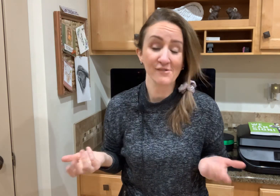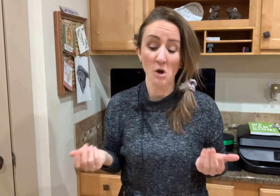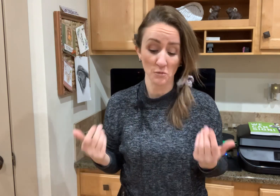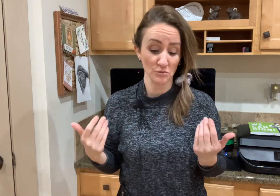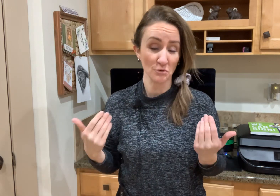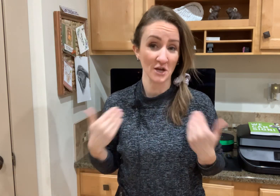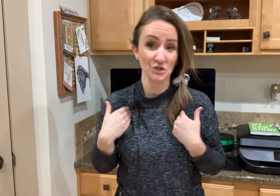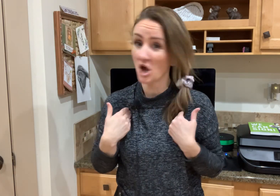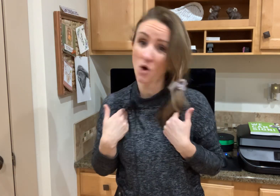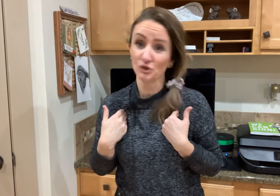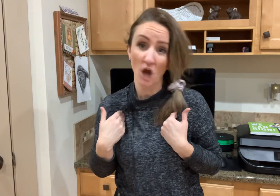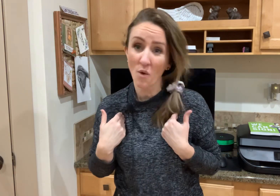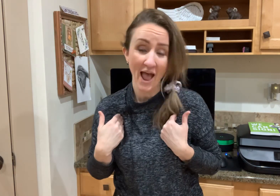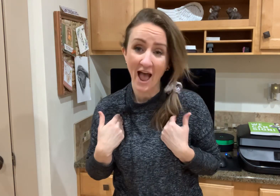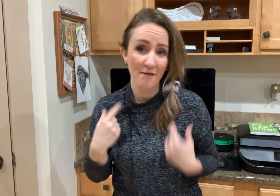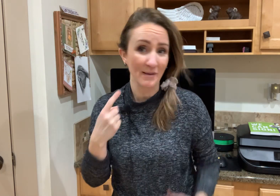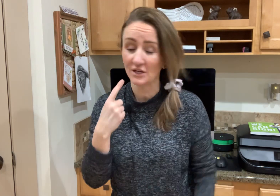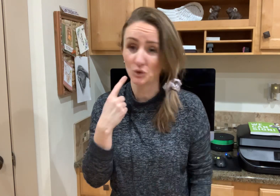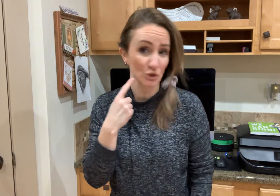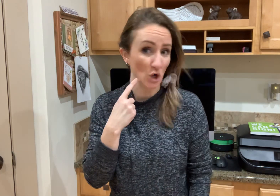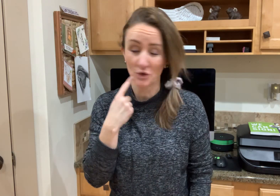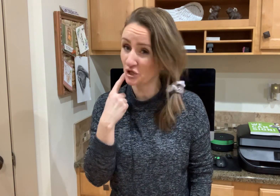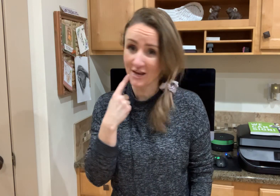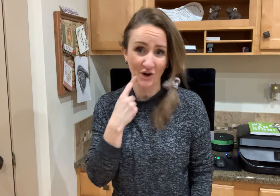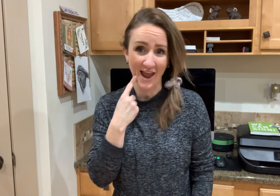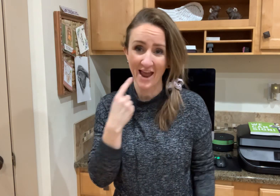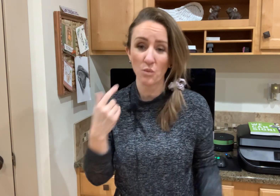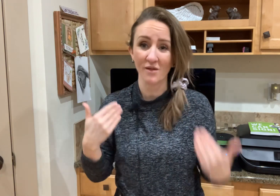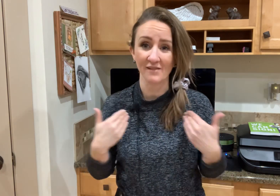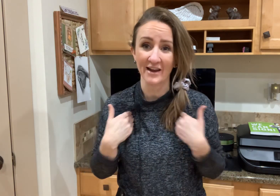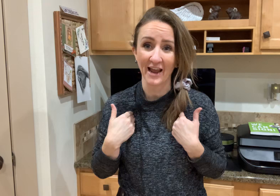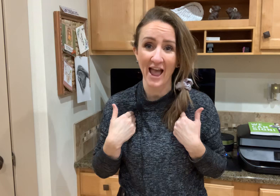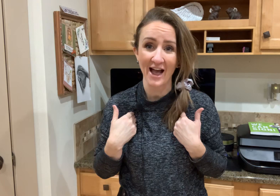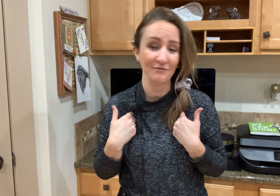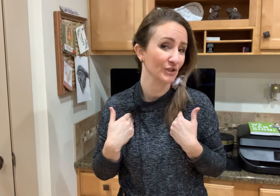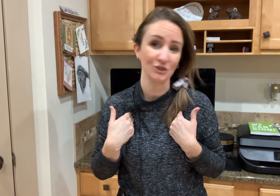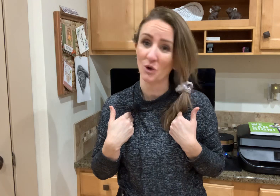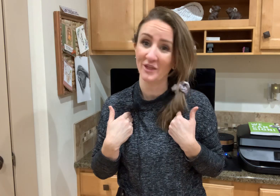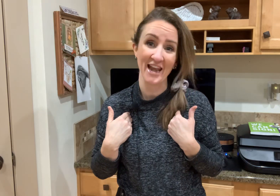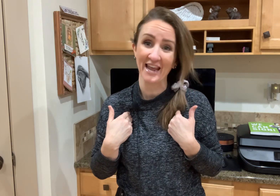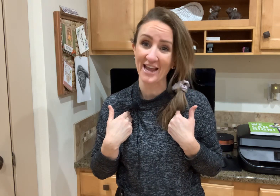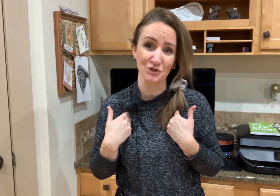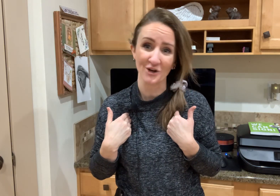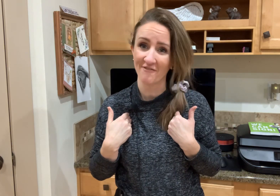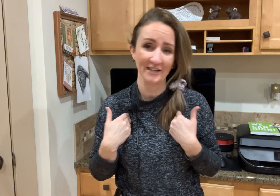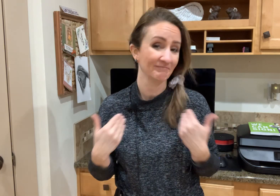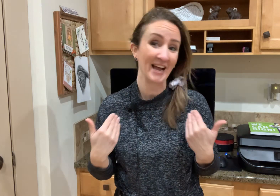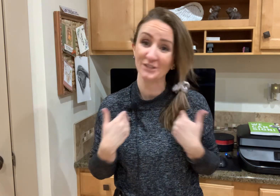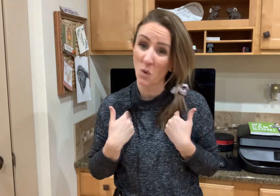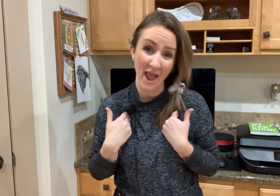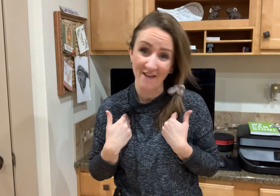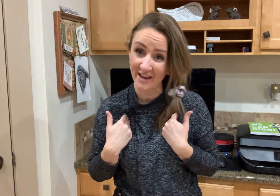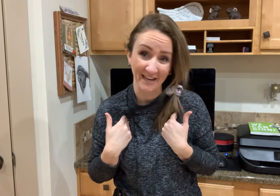so you can show don't have, but you shake your head while signing have to show the negation of it. I don't have any.